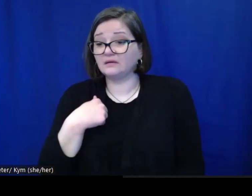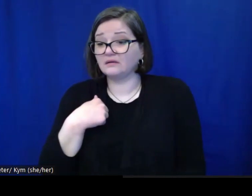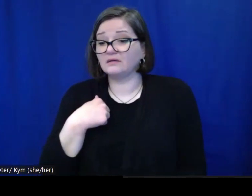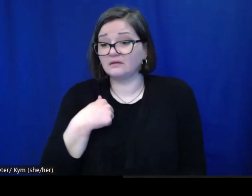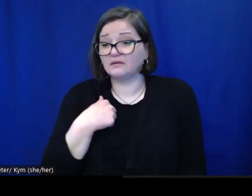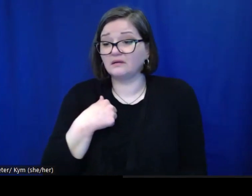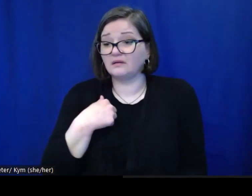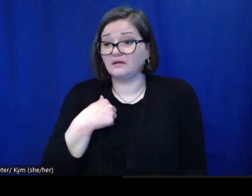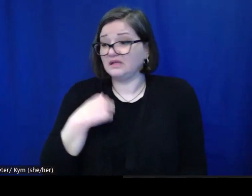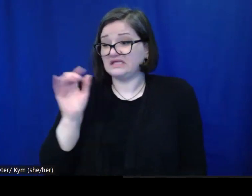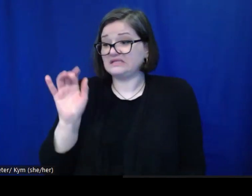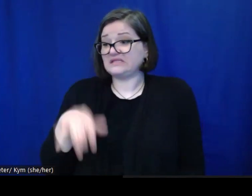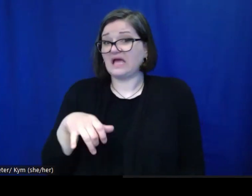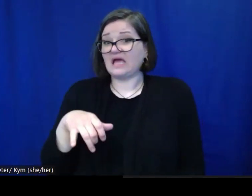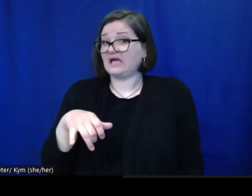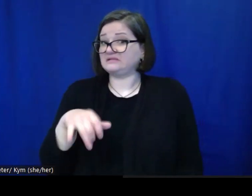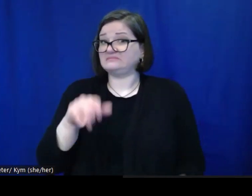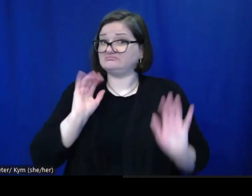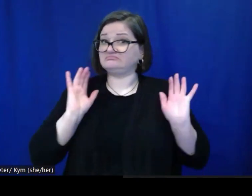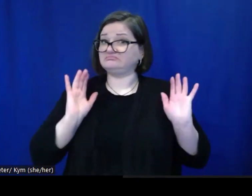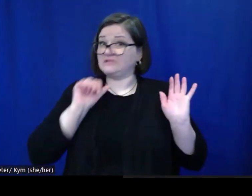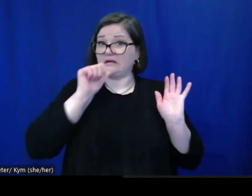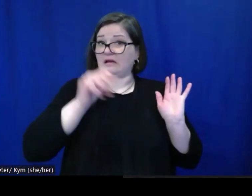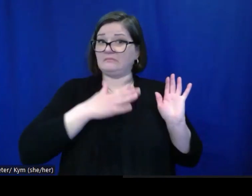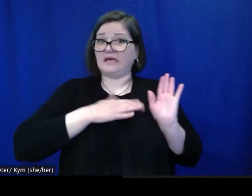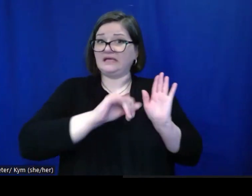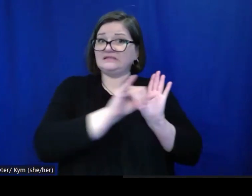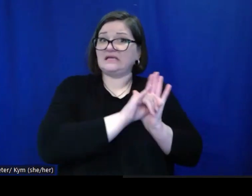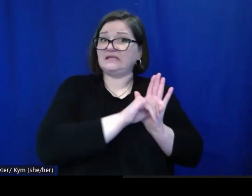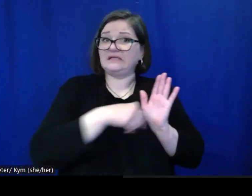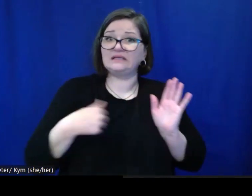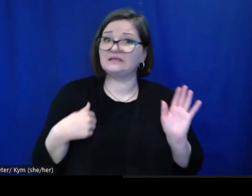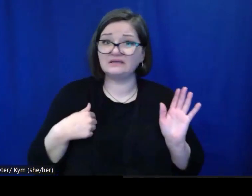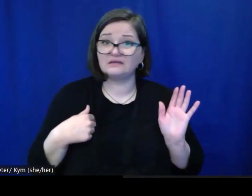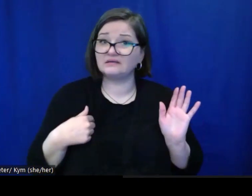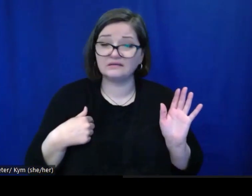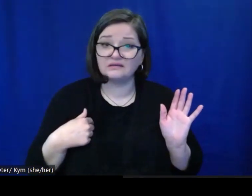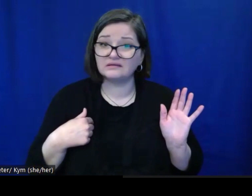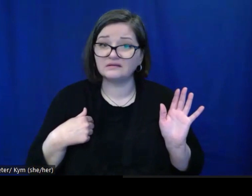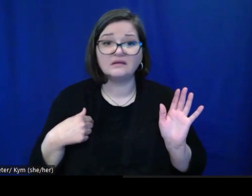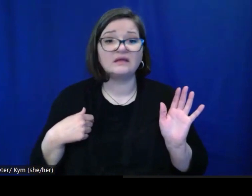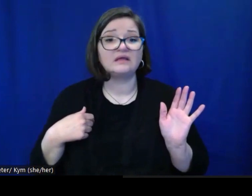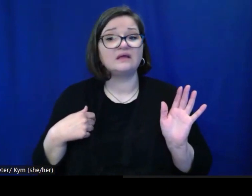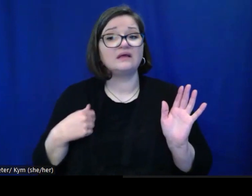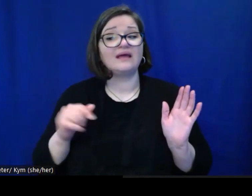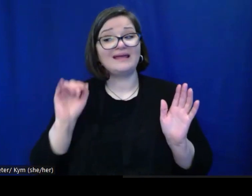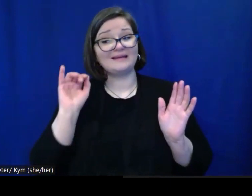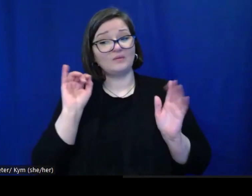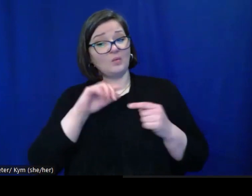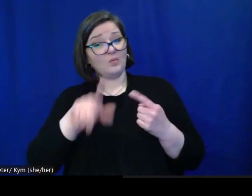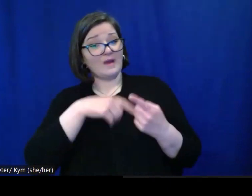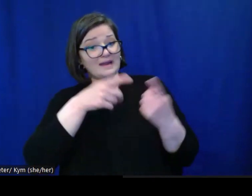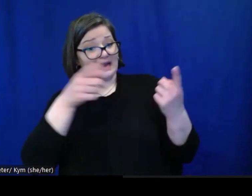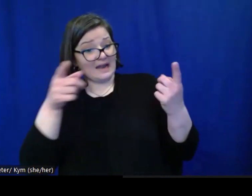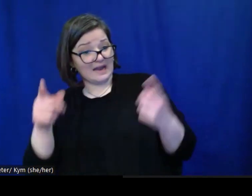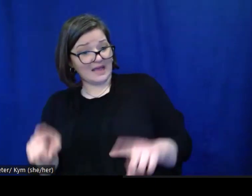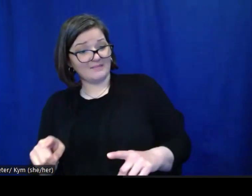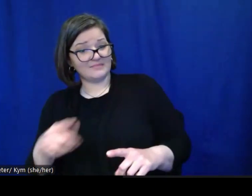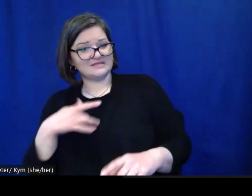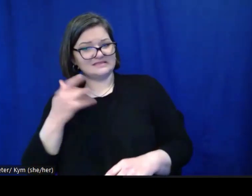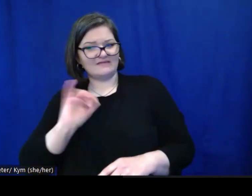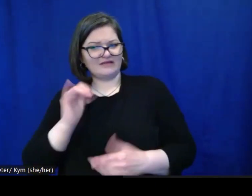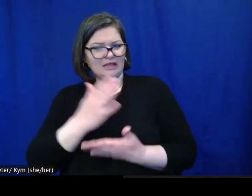is not how I identify. And when those things happen to me, I feel like a part of me is not